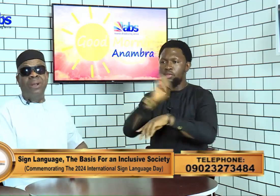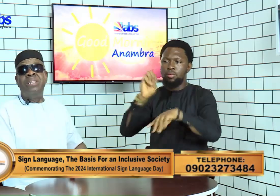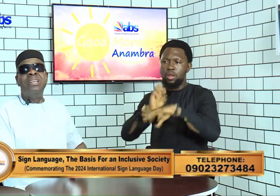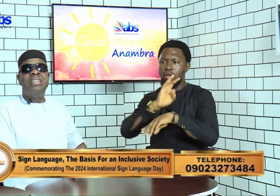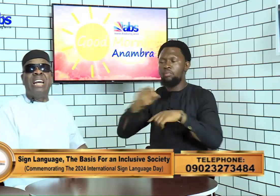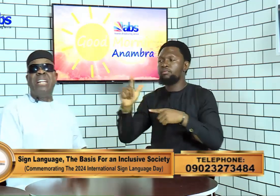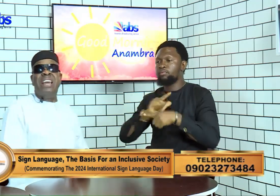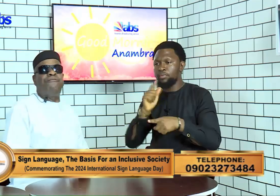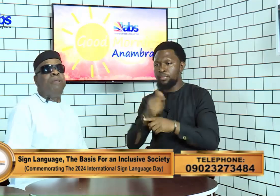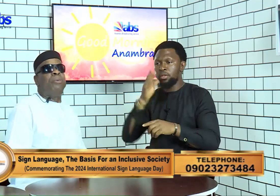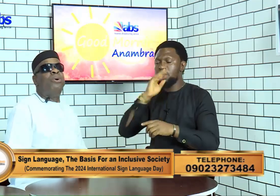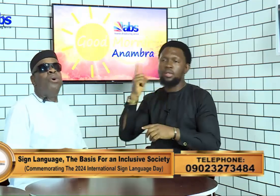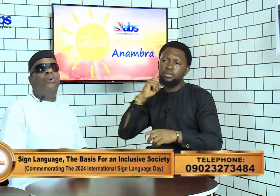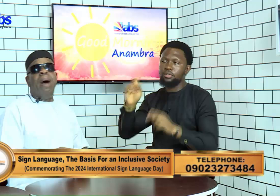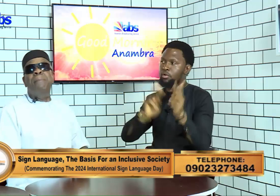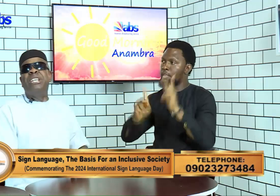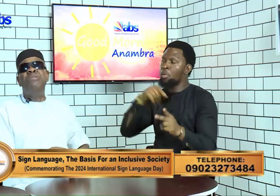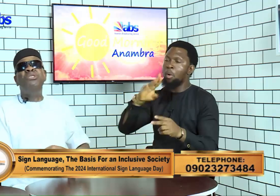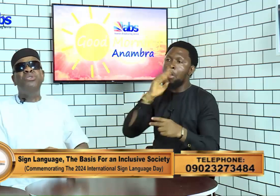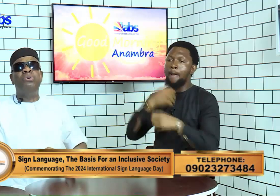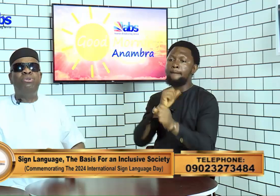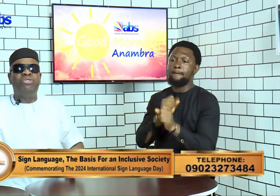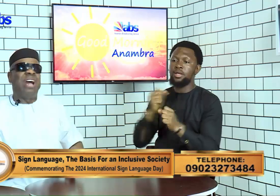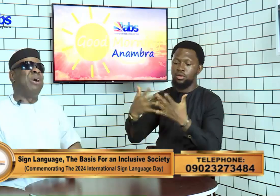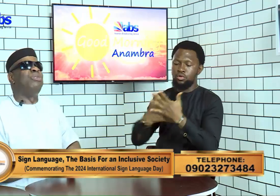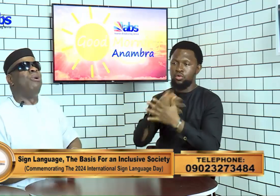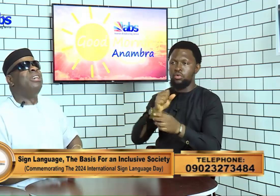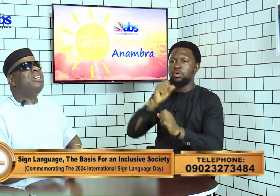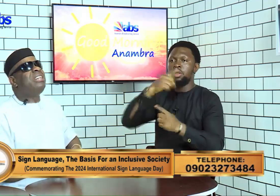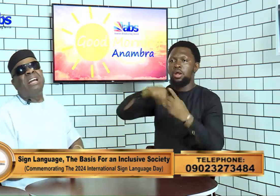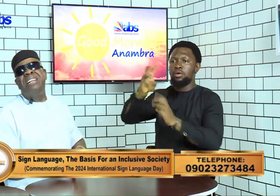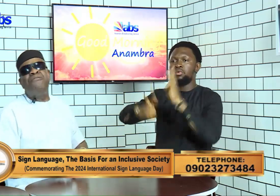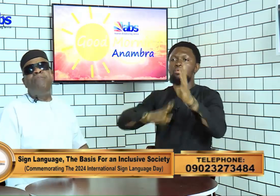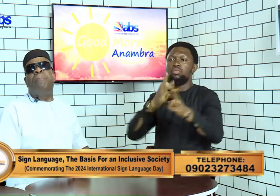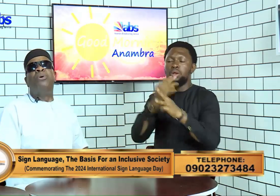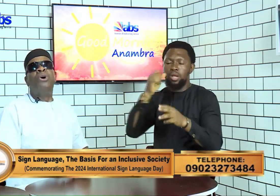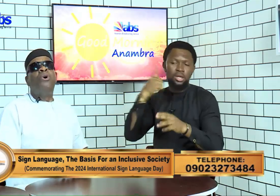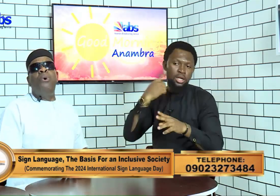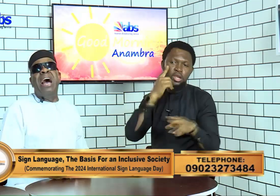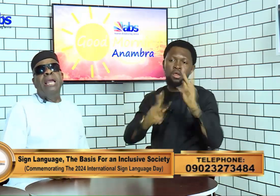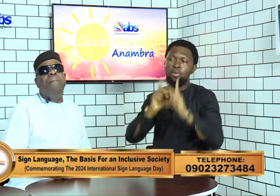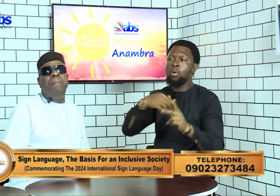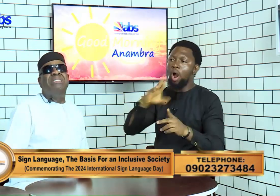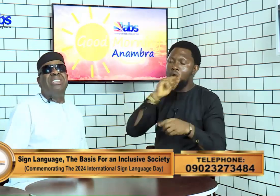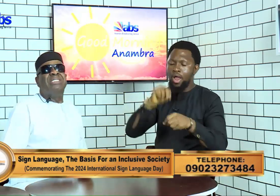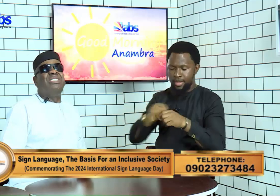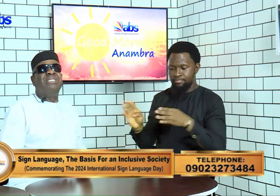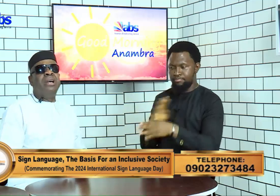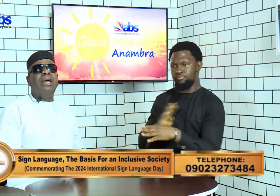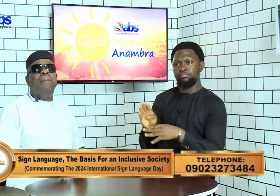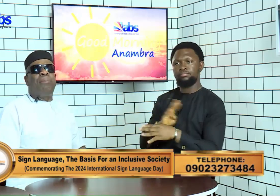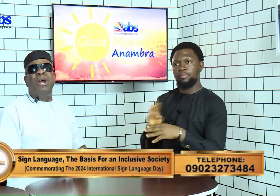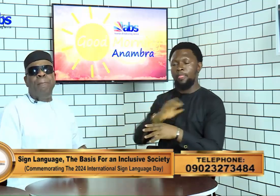labor. There are deaf people who are making news around the world. There are deaf people who are in